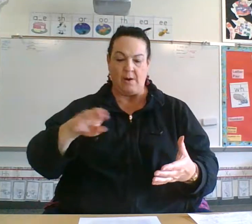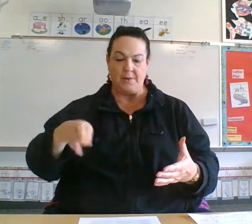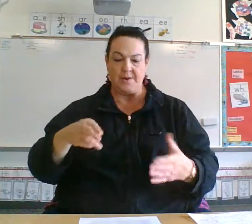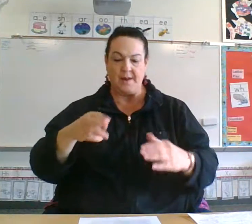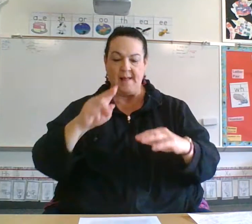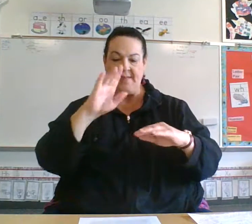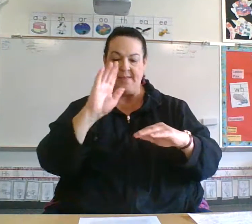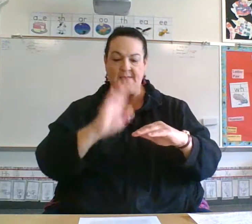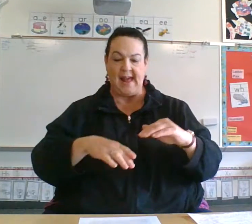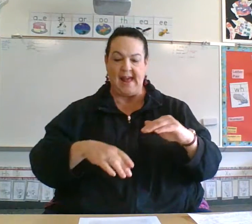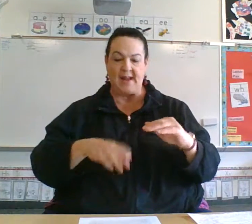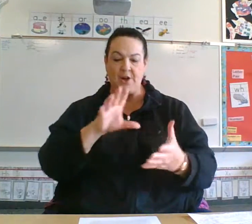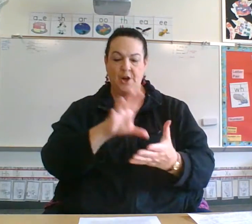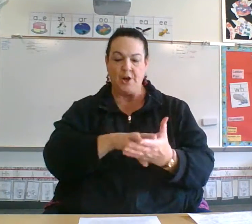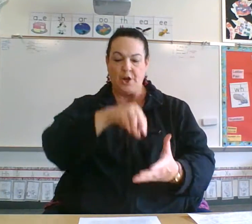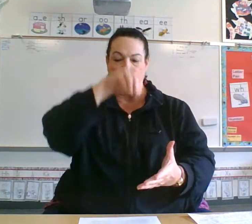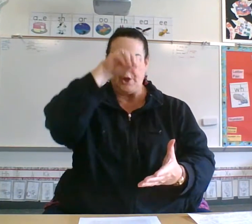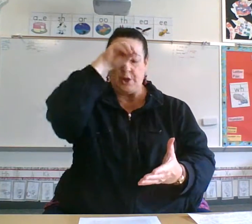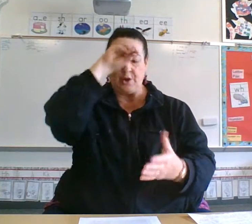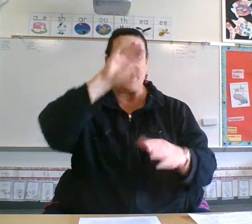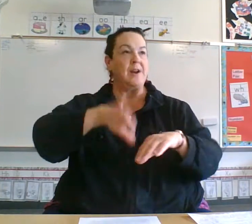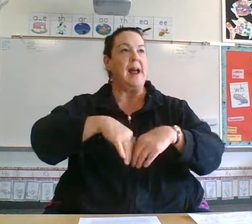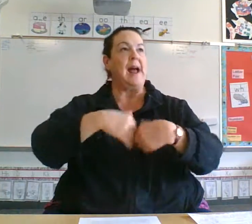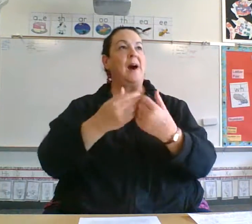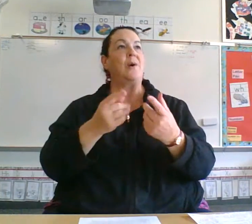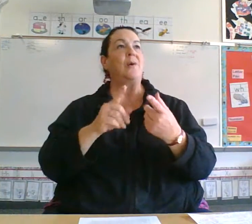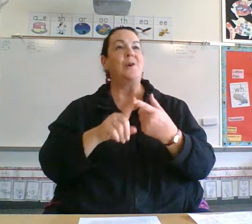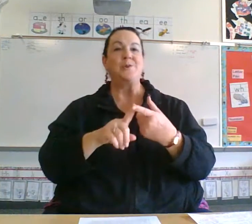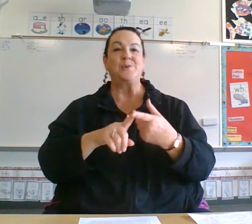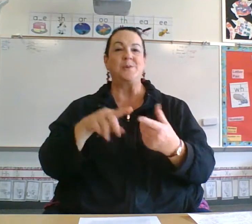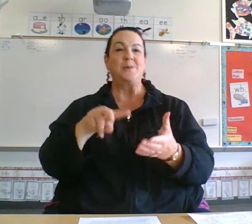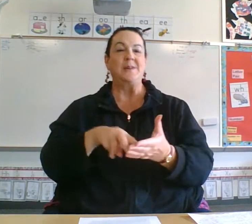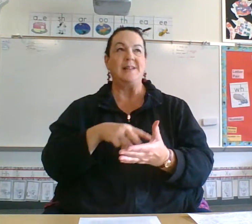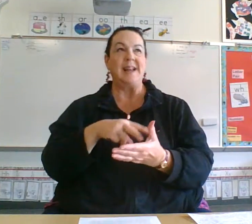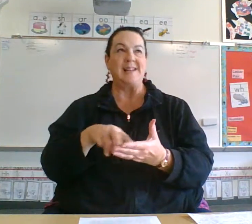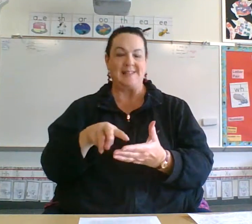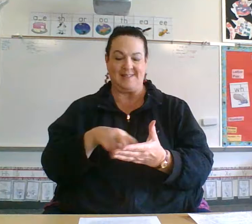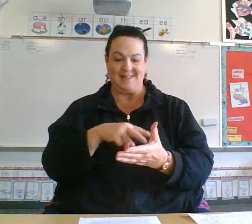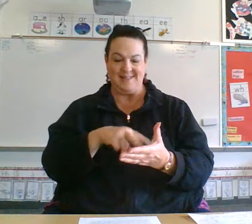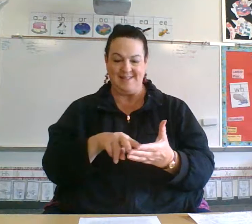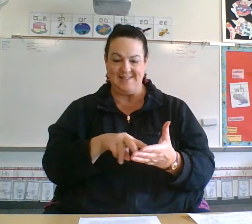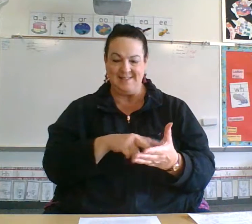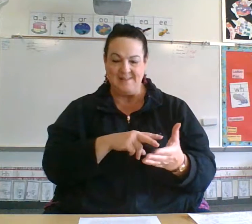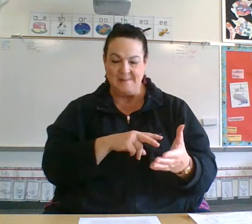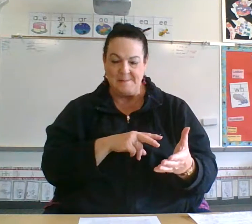around than learn how to dance.